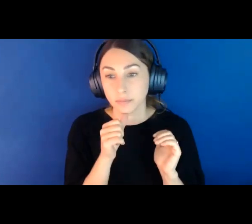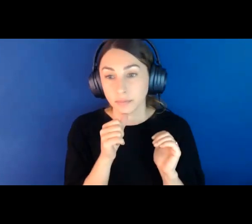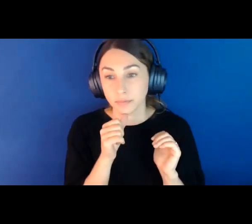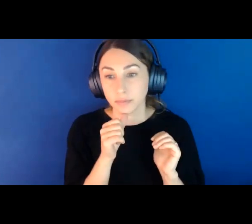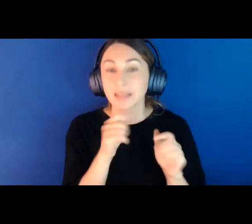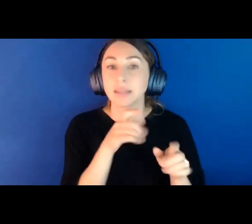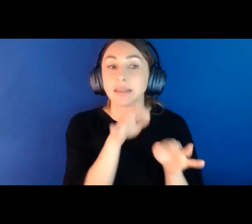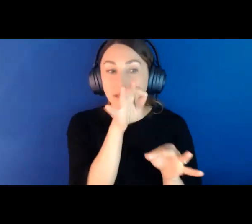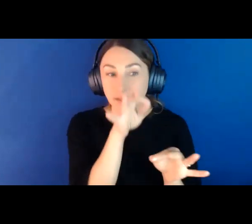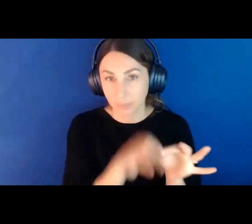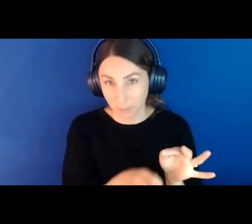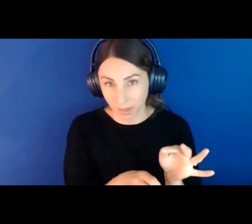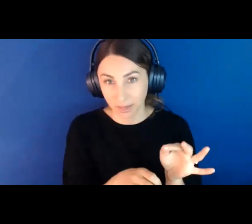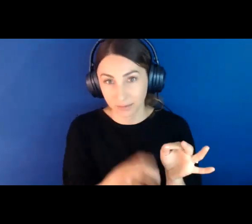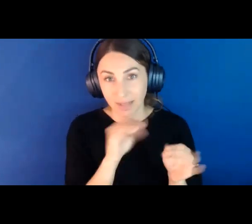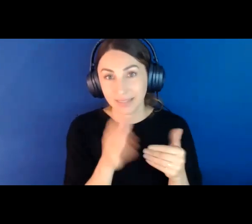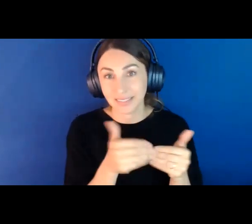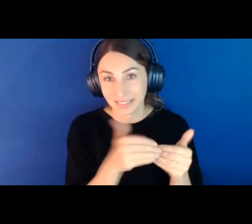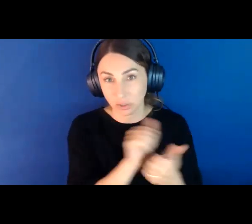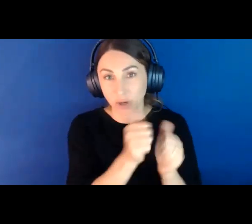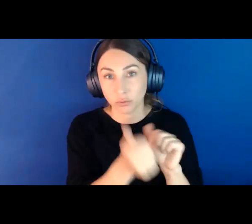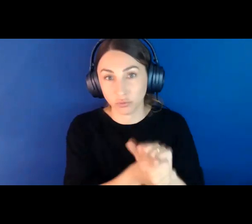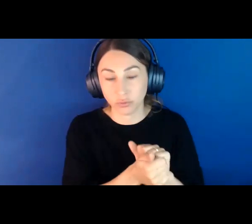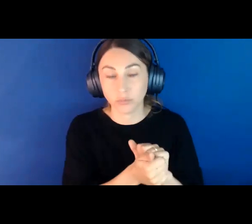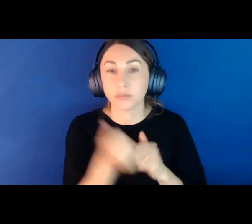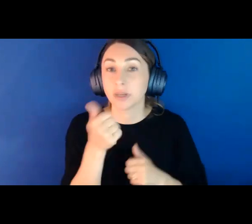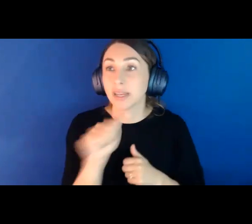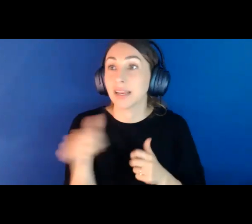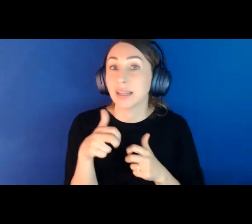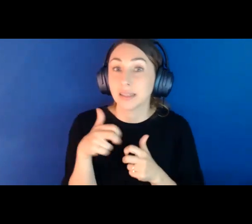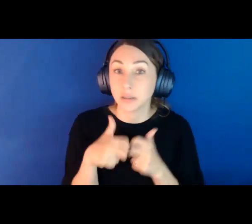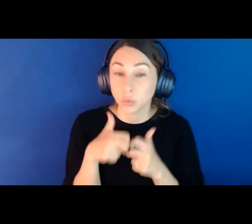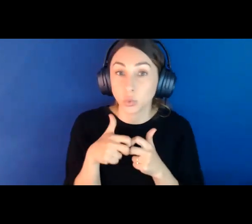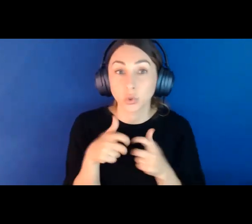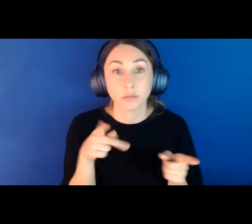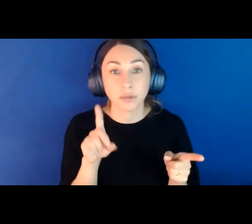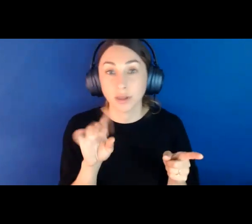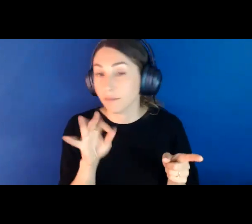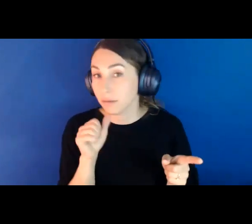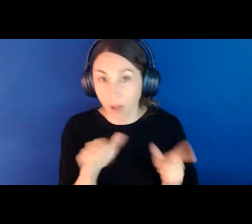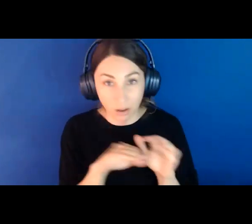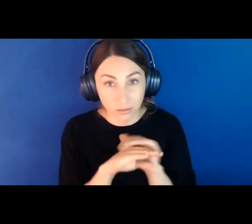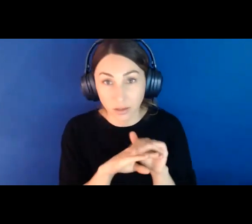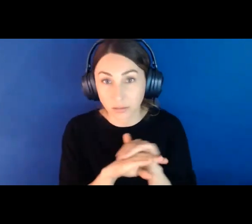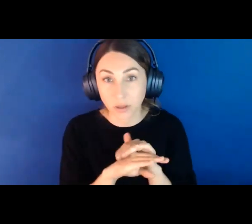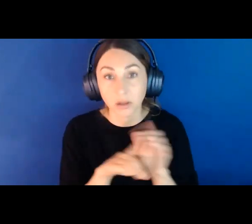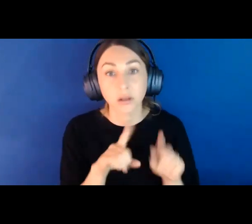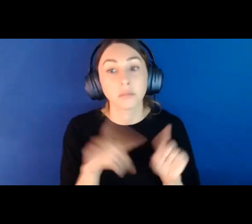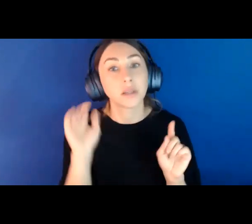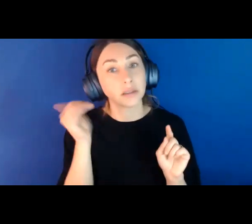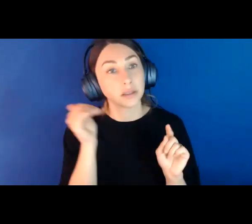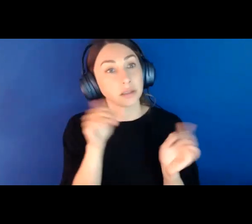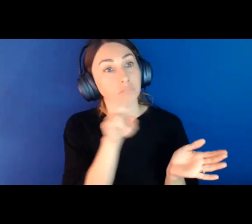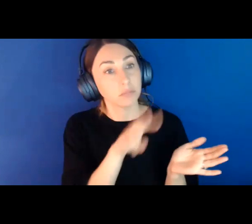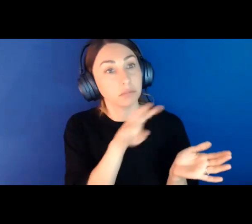visually change. So if you have any issues, if your PDF is not accessible, but it looks good,